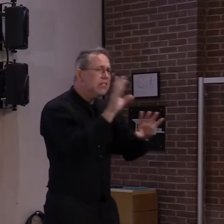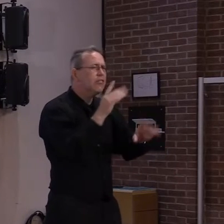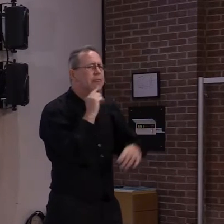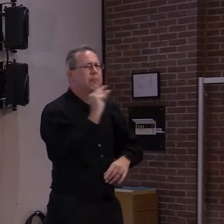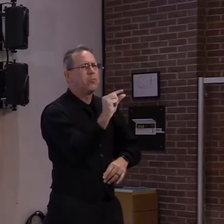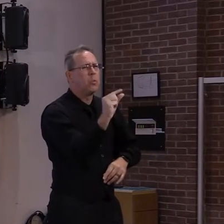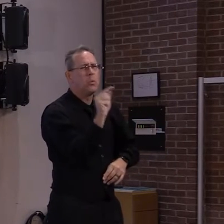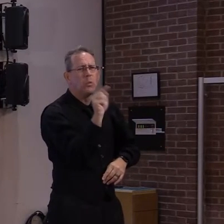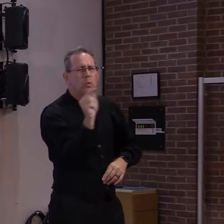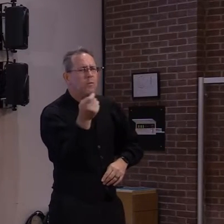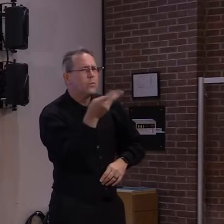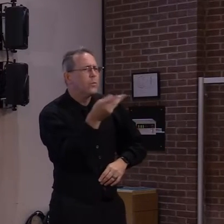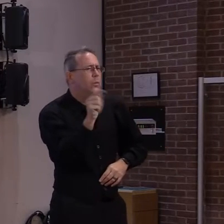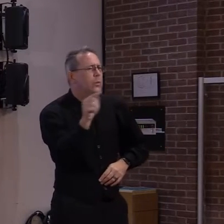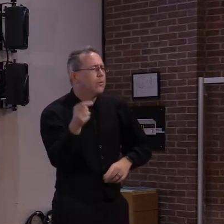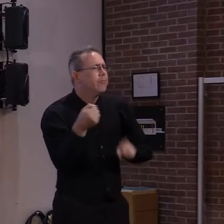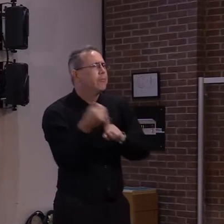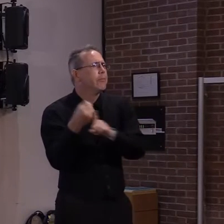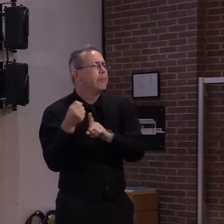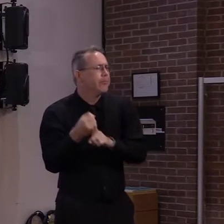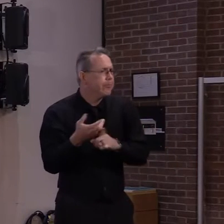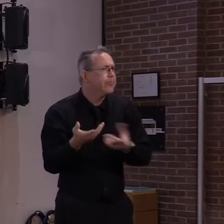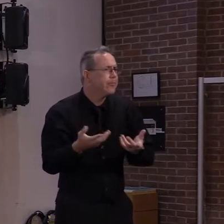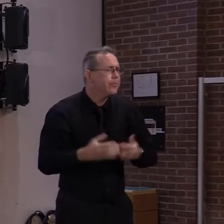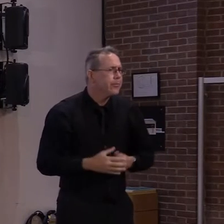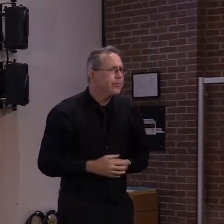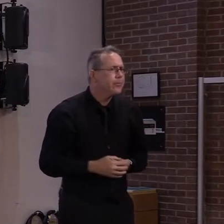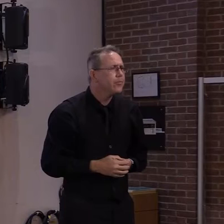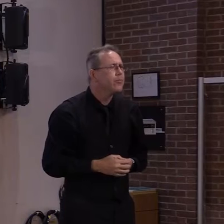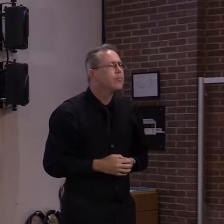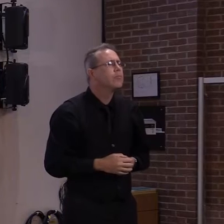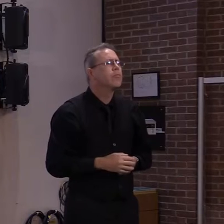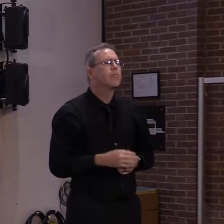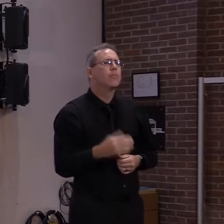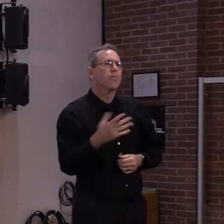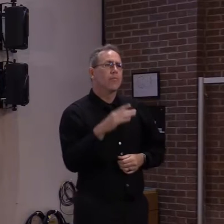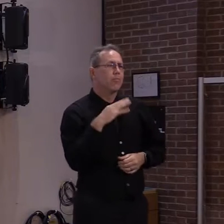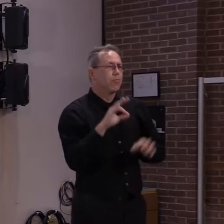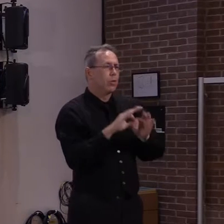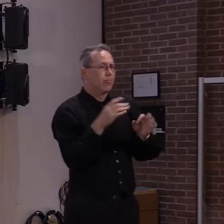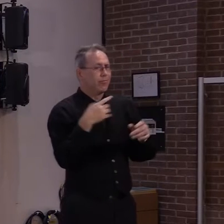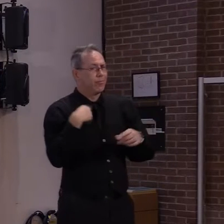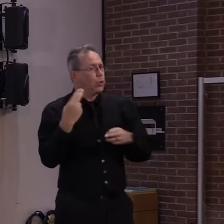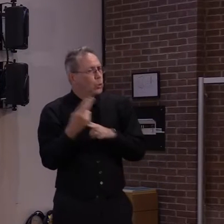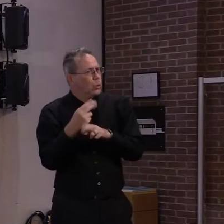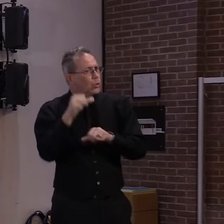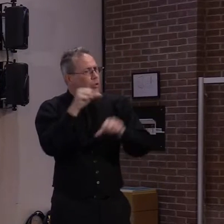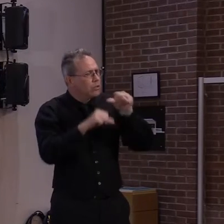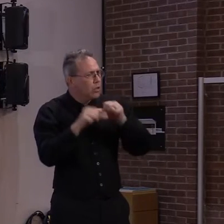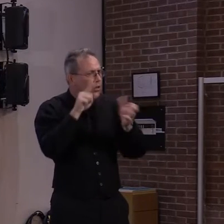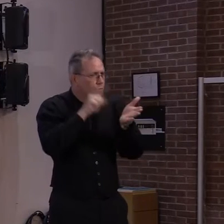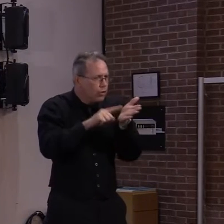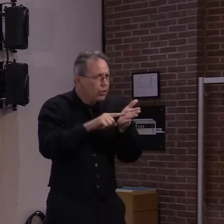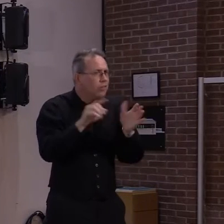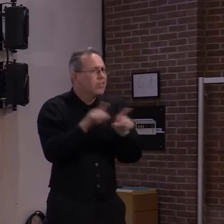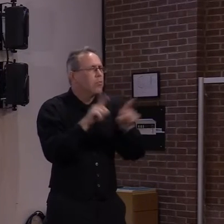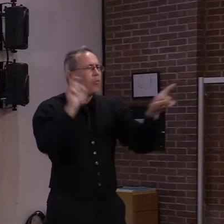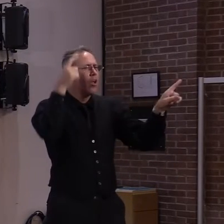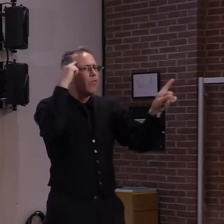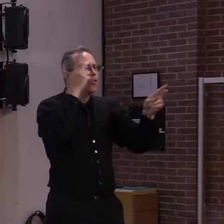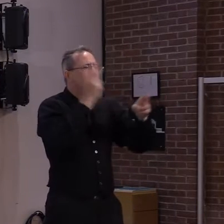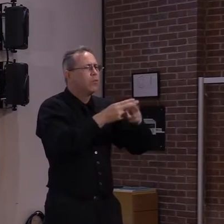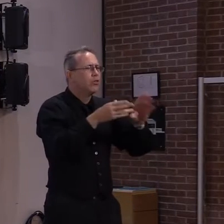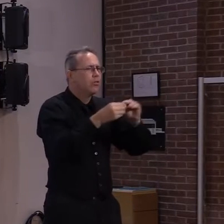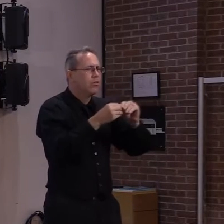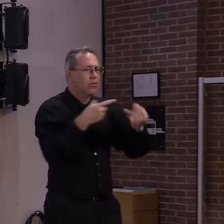very clear message, as the governor said, that vaccines provide strong protection from the virus and even stronger